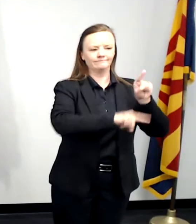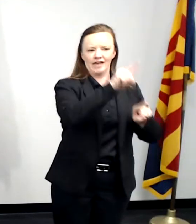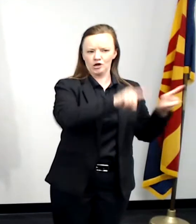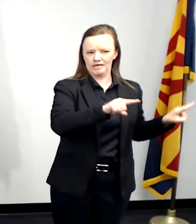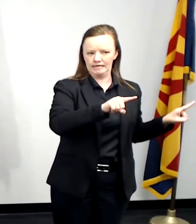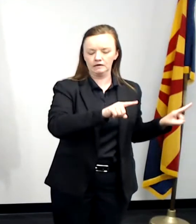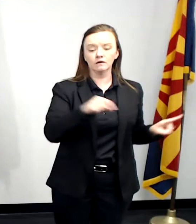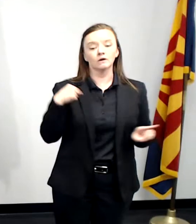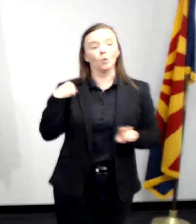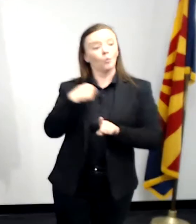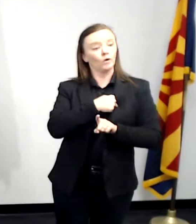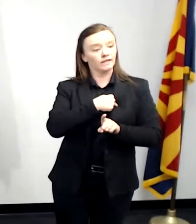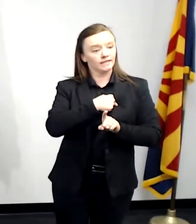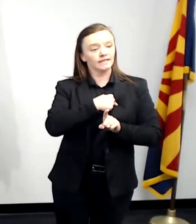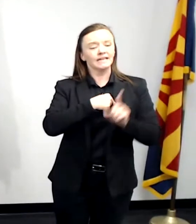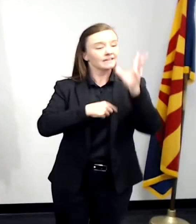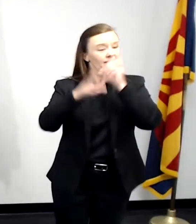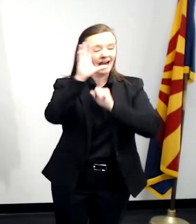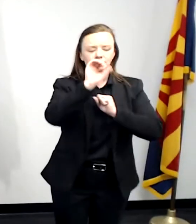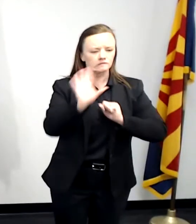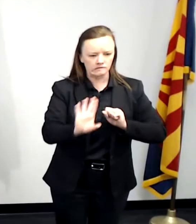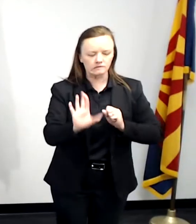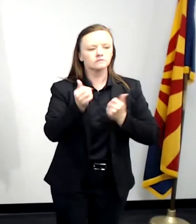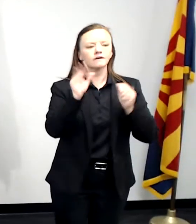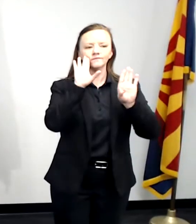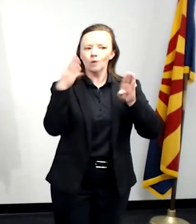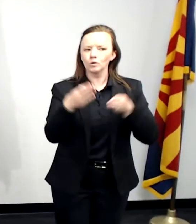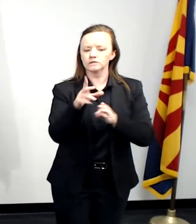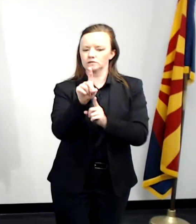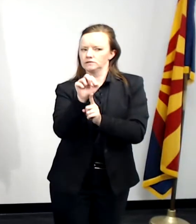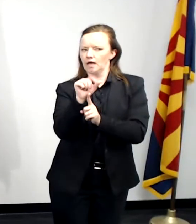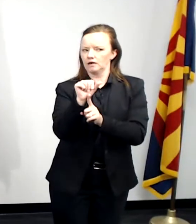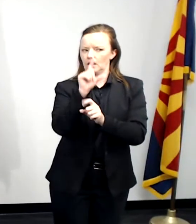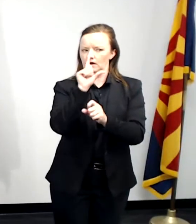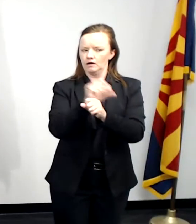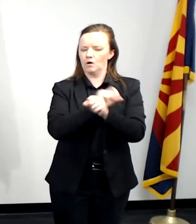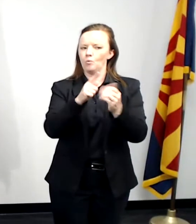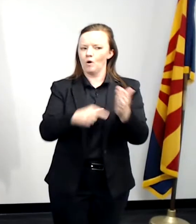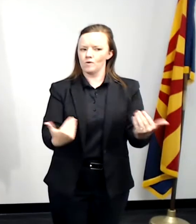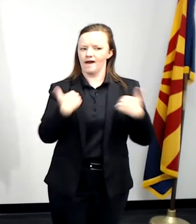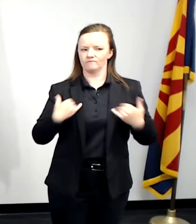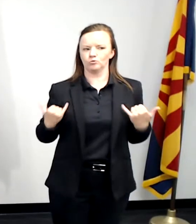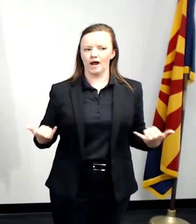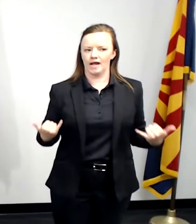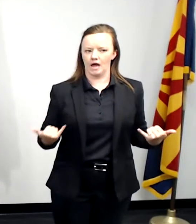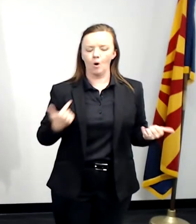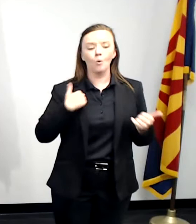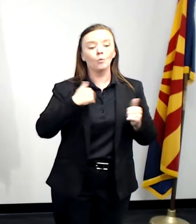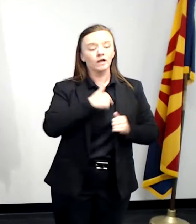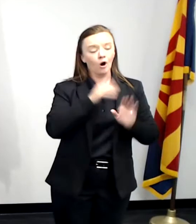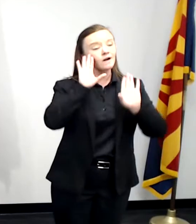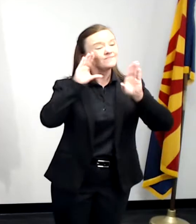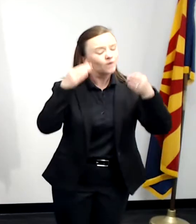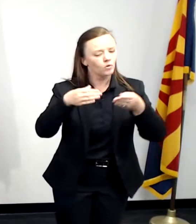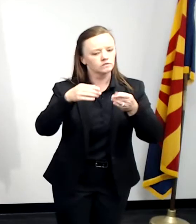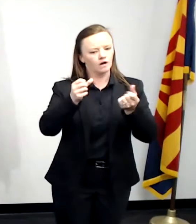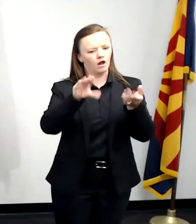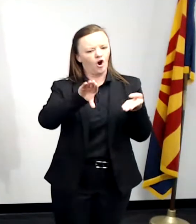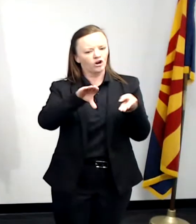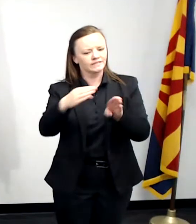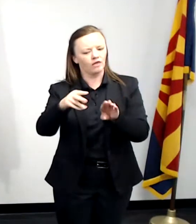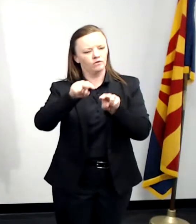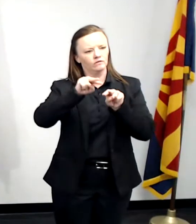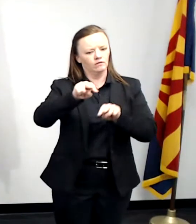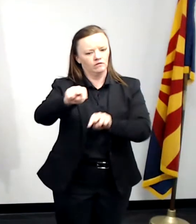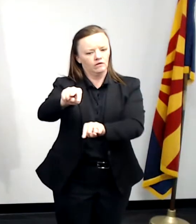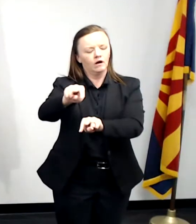to us, with a pretty intense focus on our death surveillance. So we're not just tracking how many